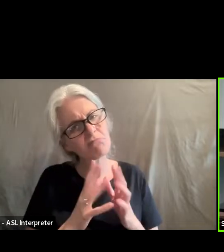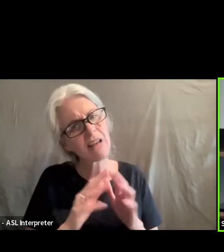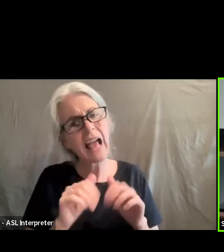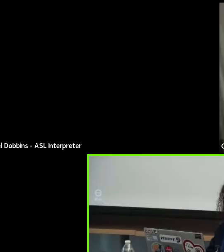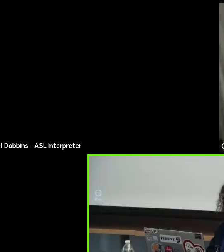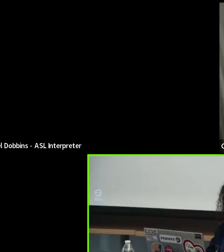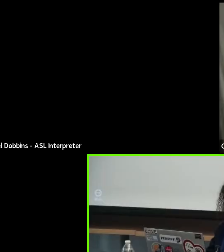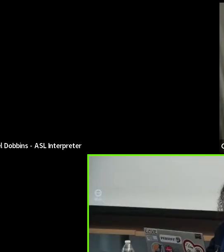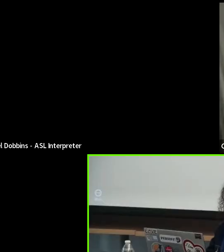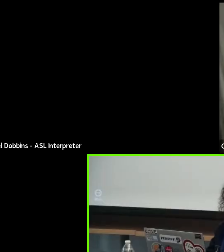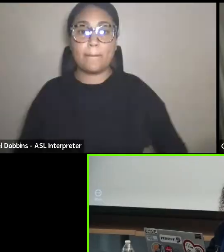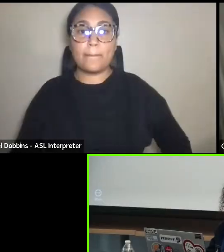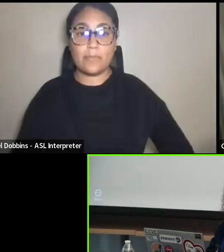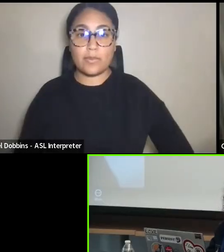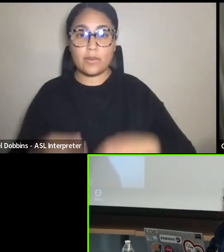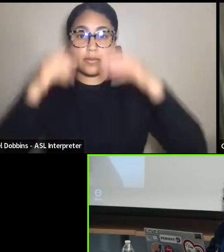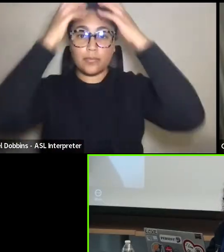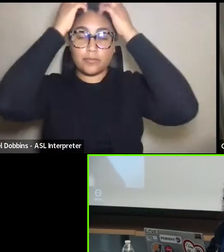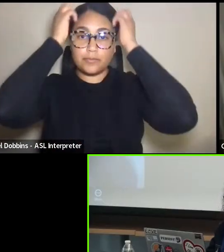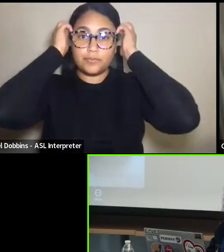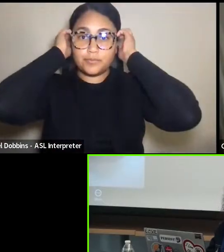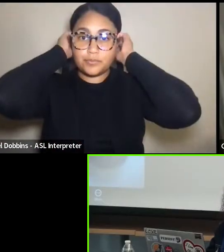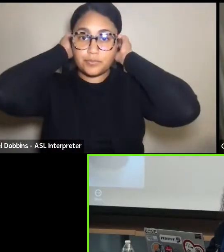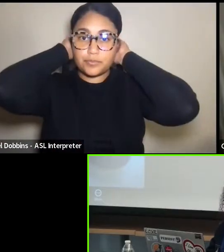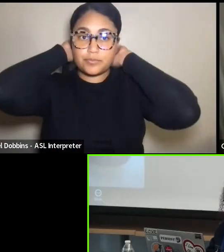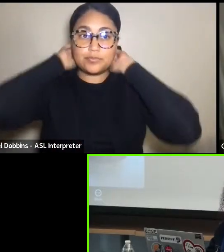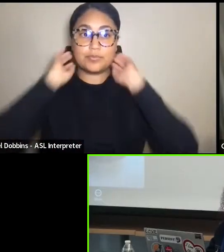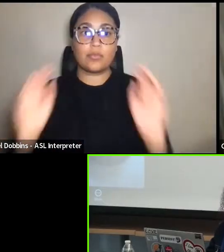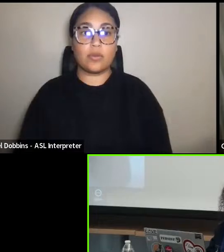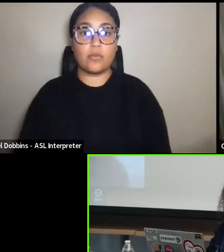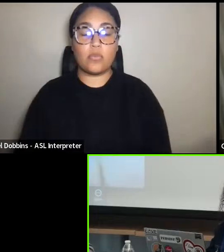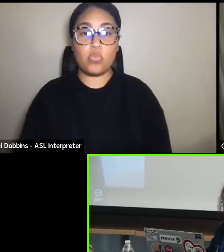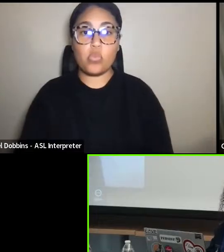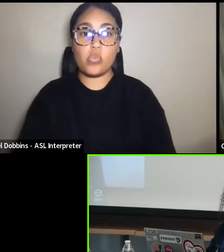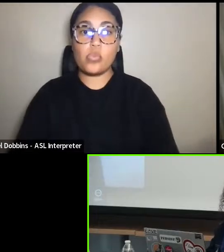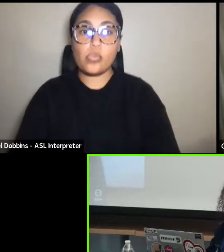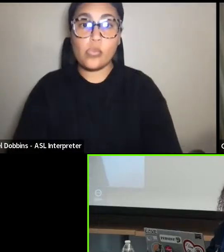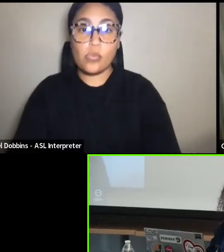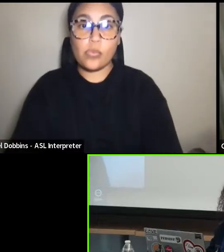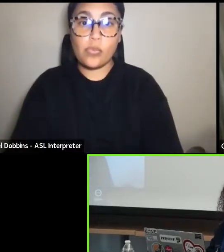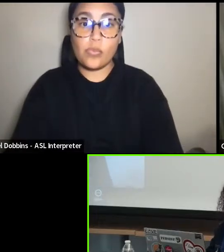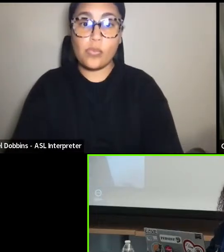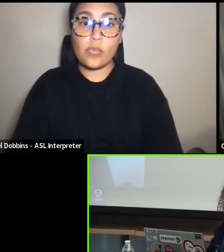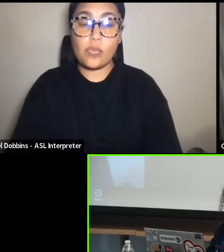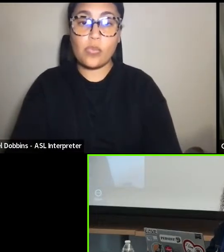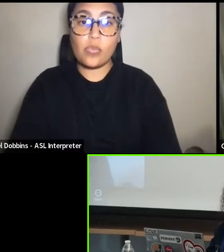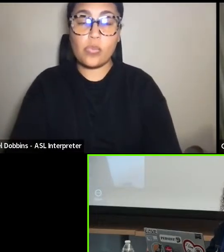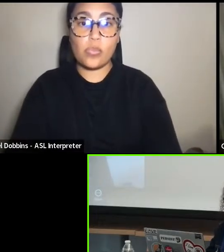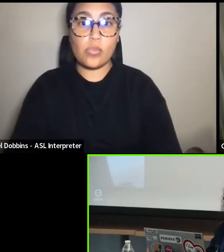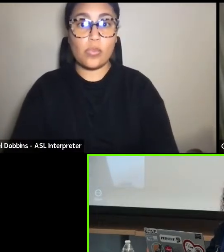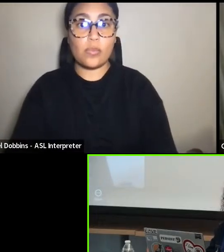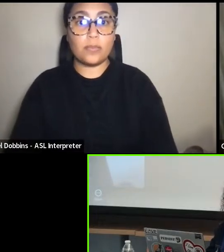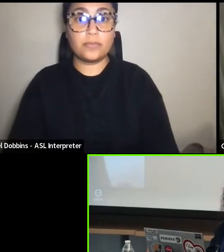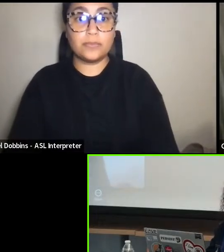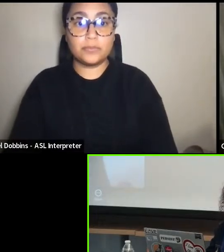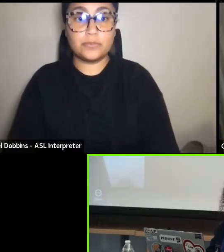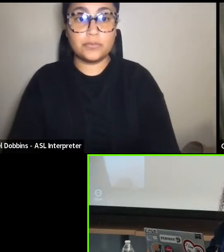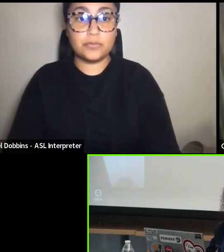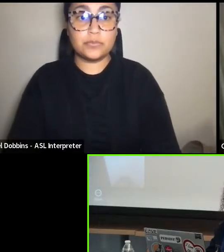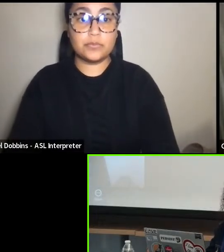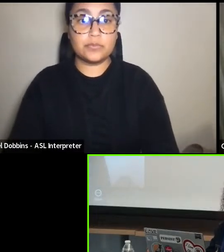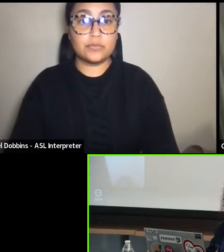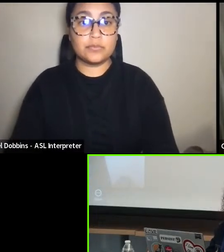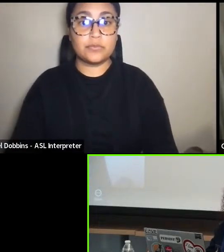teach the parent to identify that in their own life? Because as you know, as parents, we all